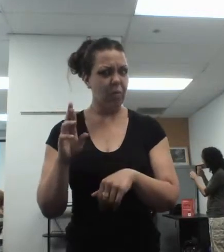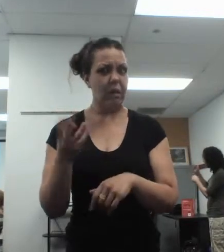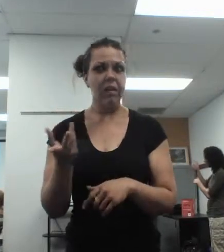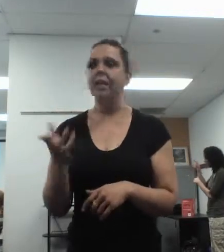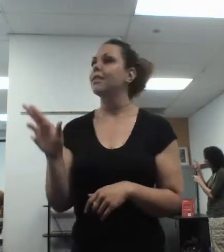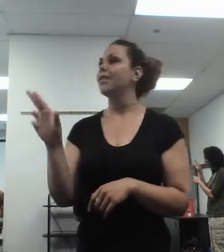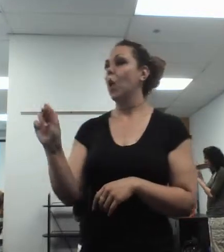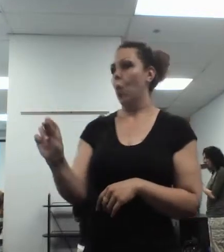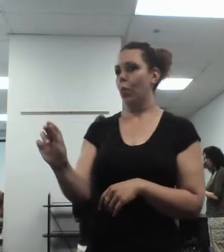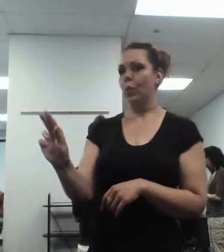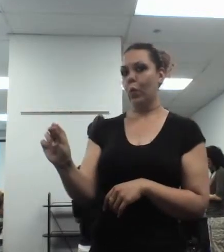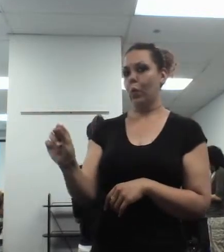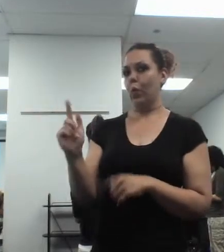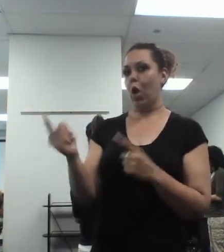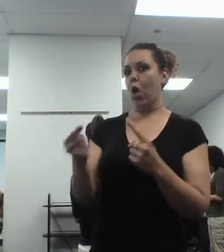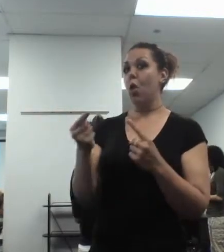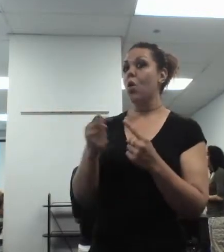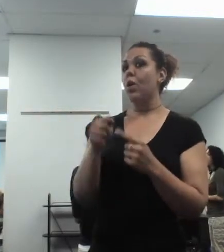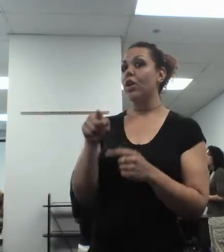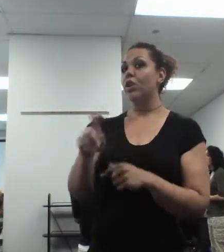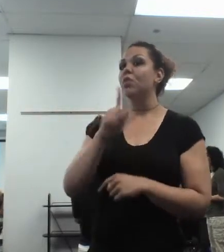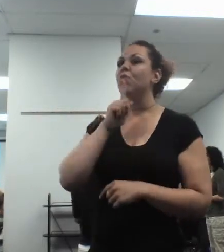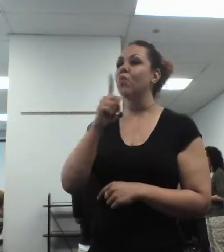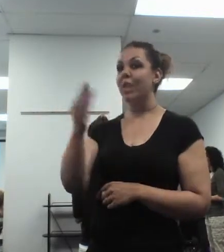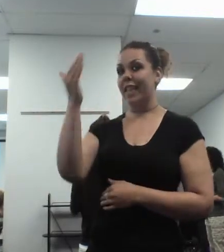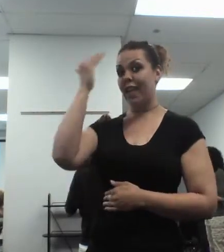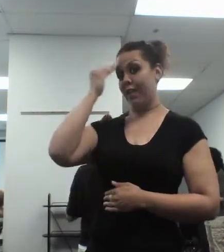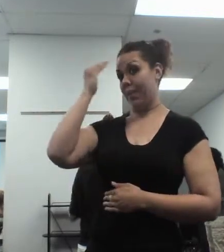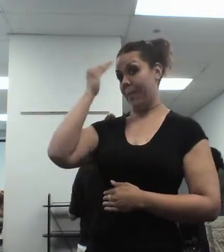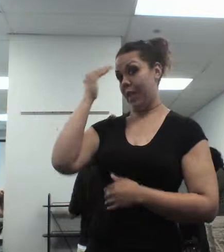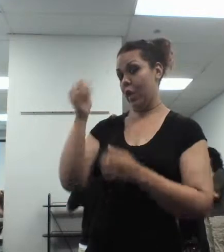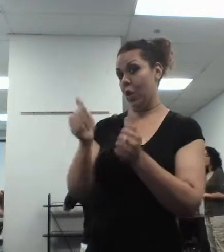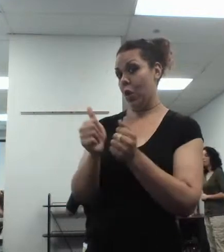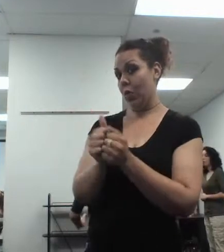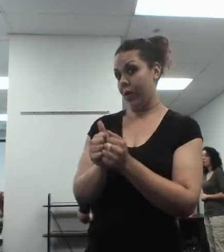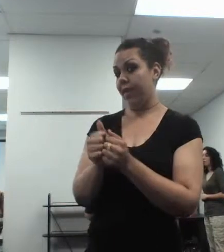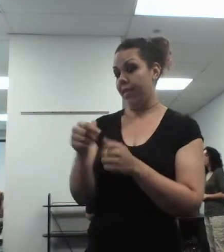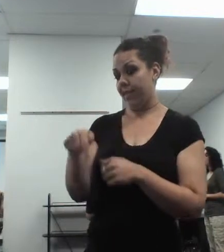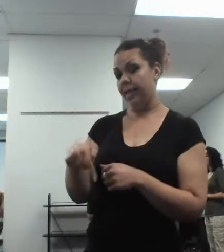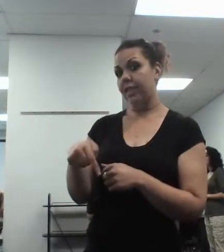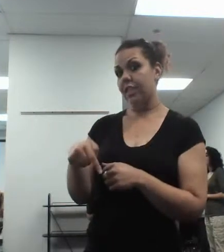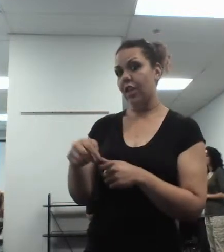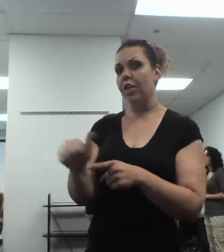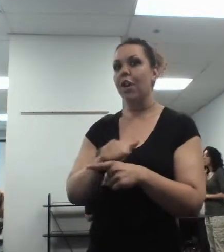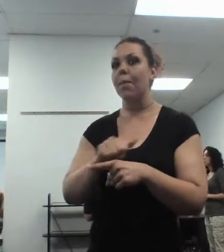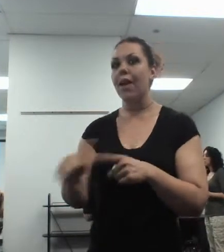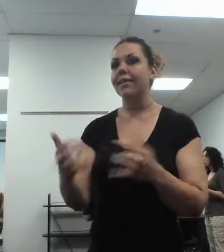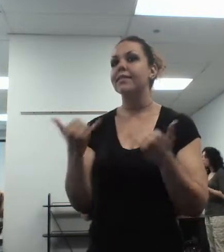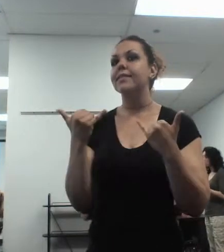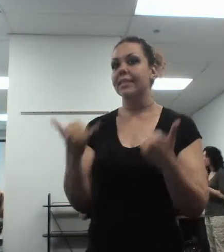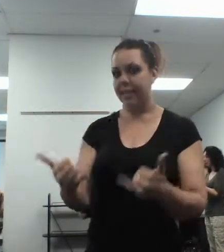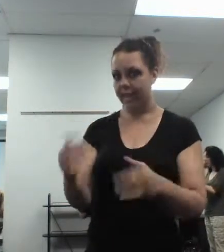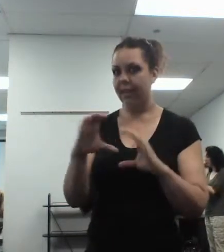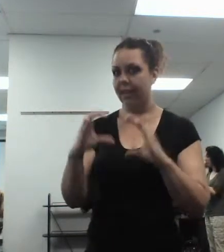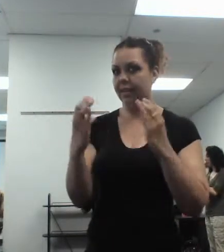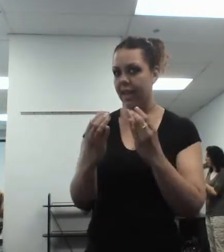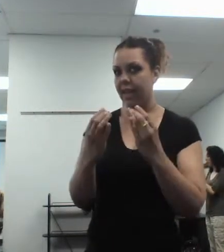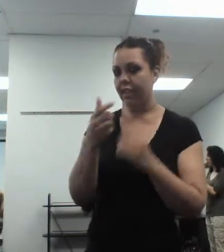really familiar with this, and it'll take a little while, we're practicing today in class, you're going to be watching someone else work. You'll